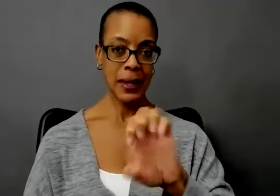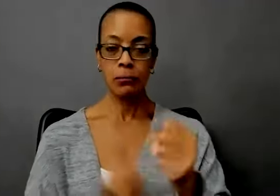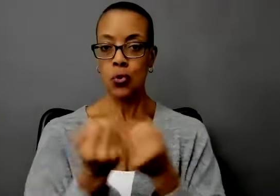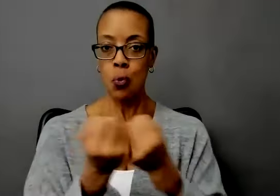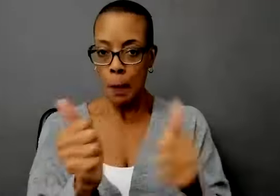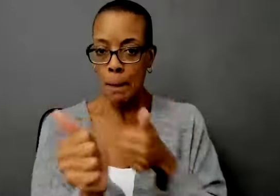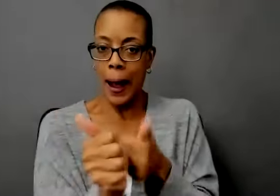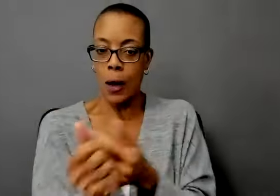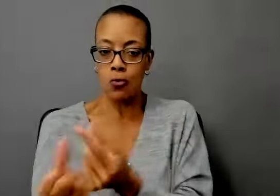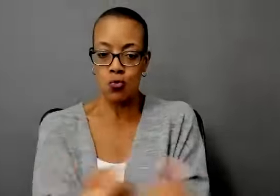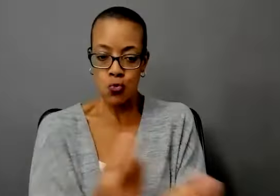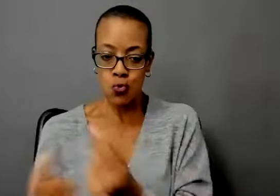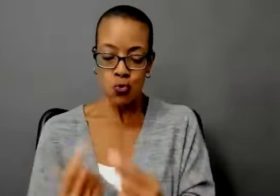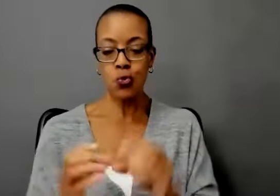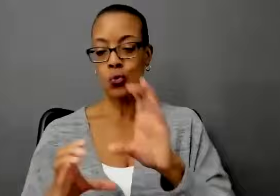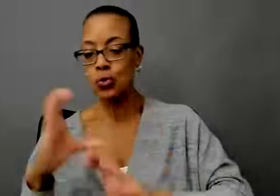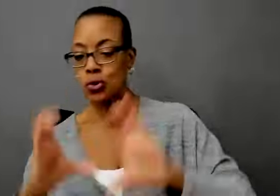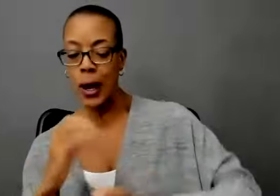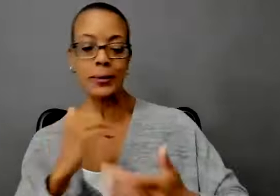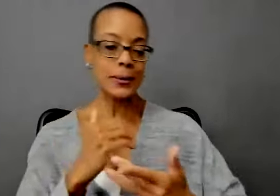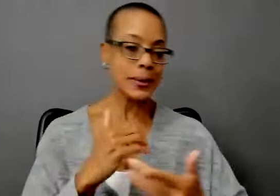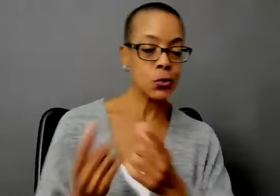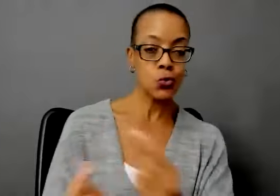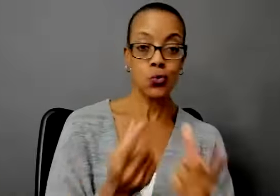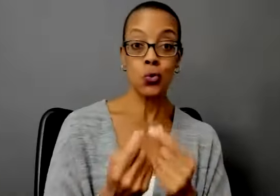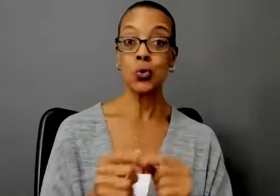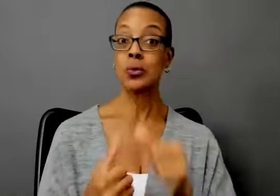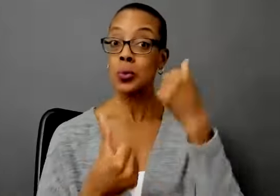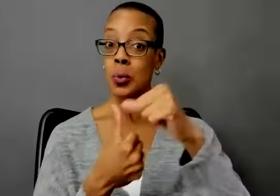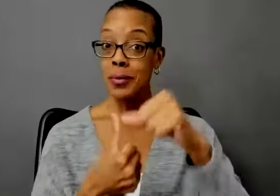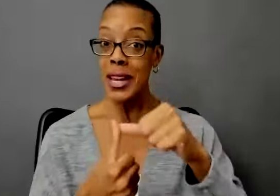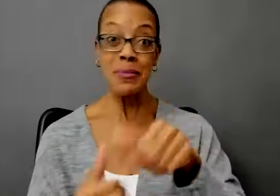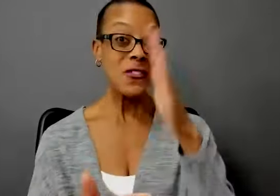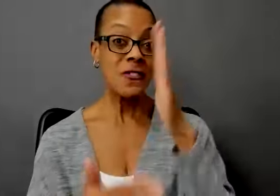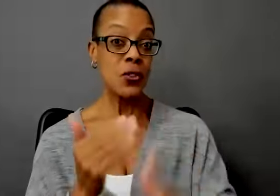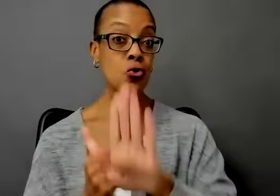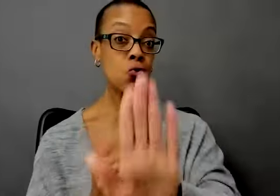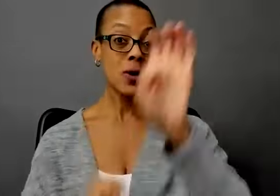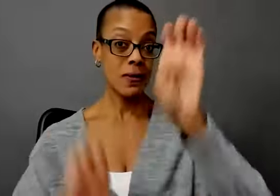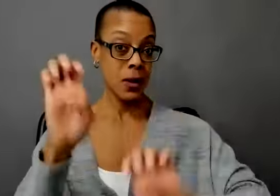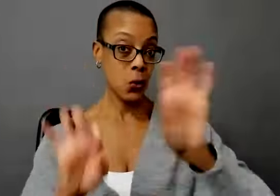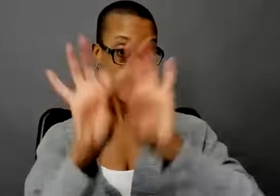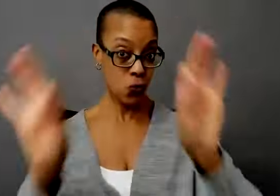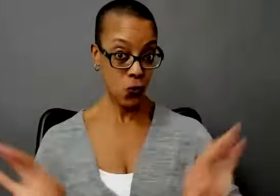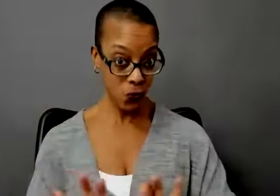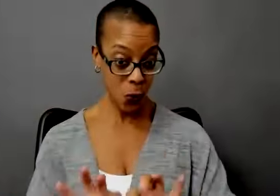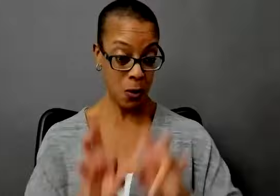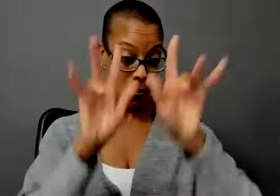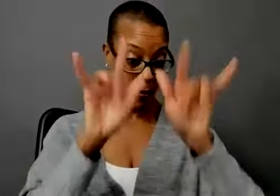the chat and with tech. And just a reminder, don't forget to complete your evaluation form to receive a certificate of